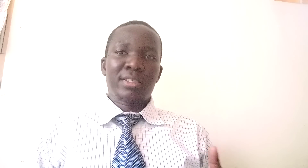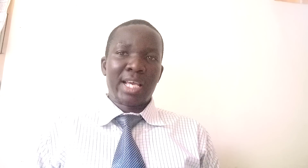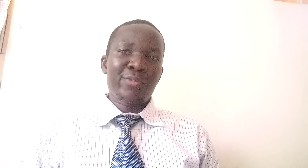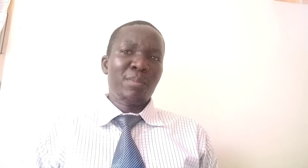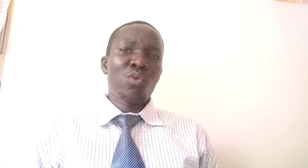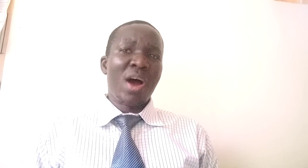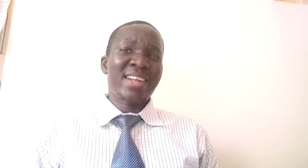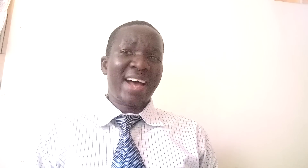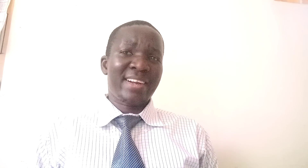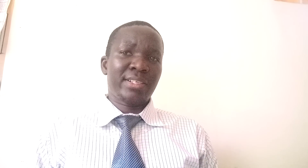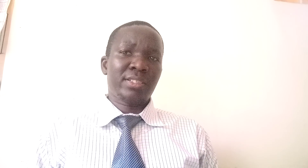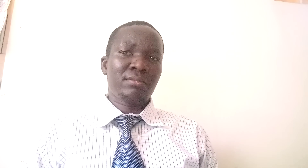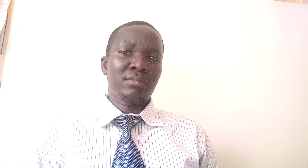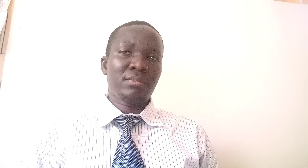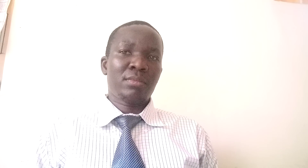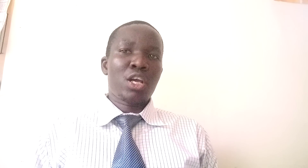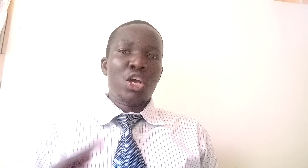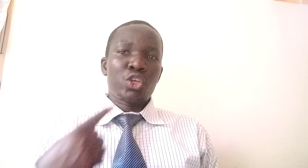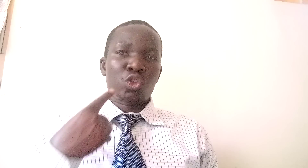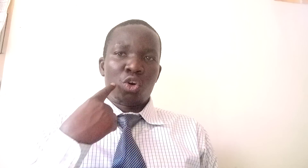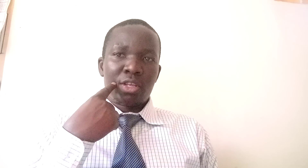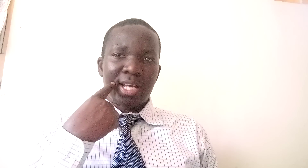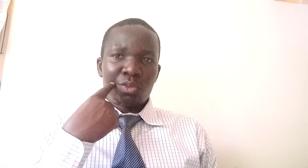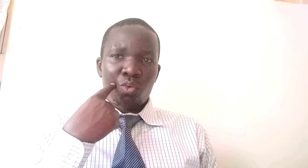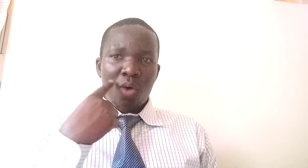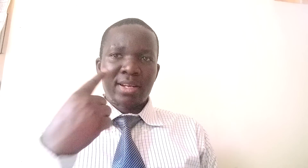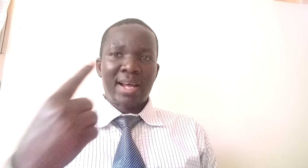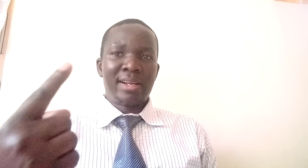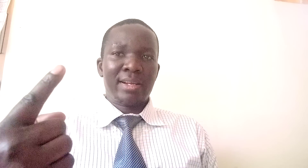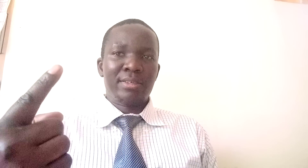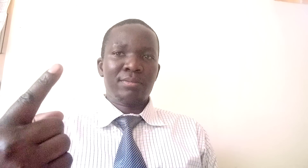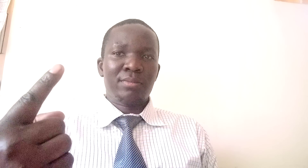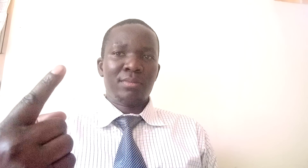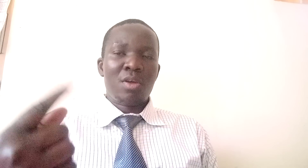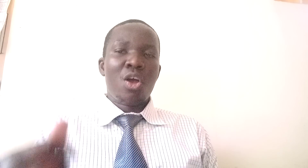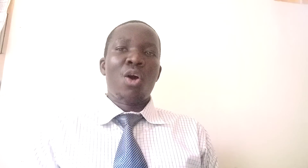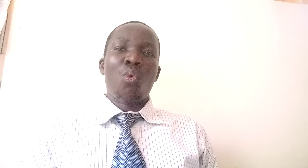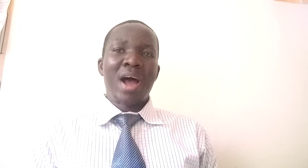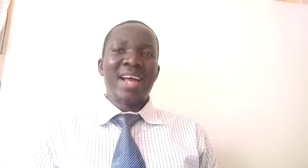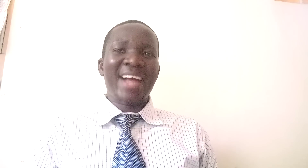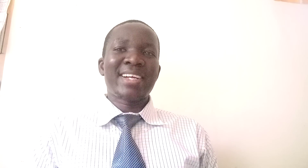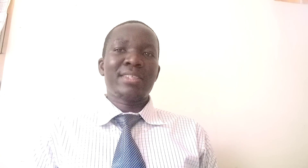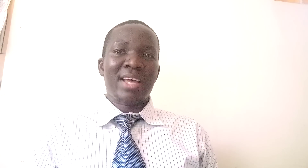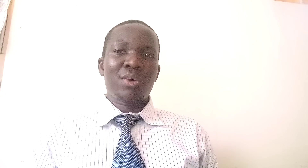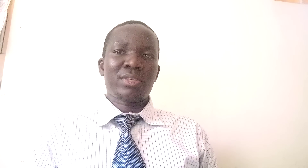Sign for me 100. So that's 100. 100 thousands.